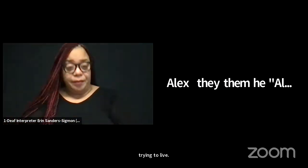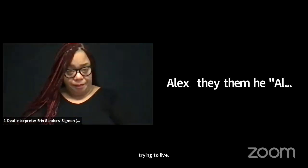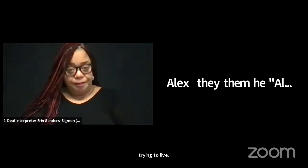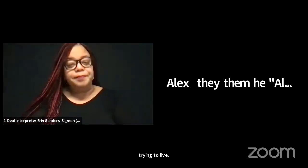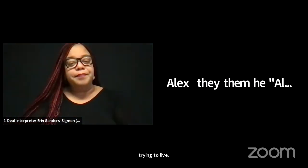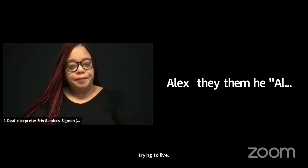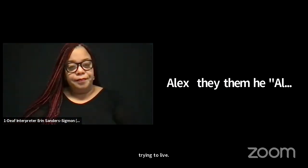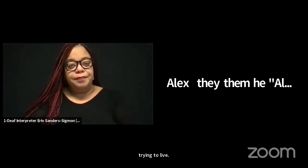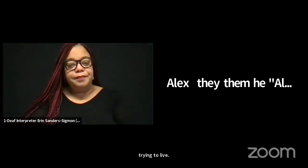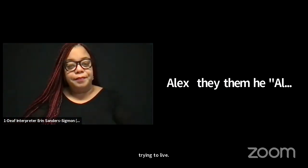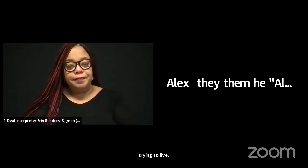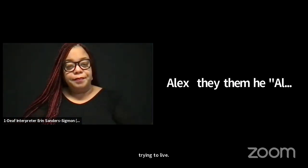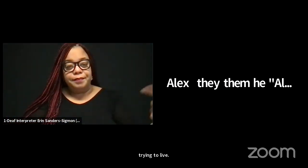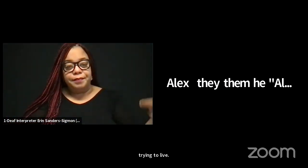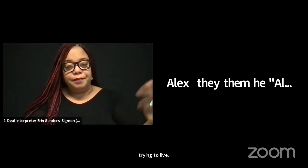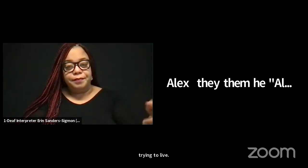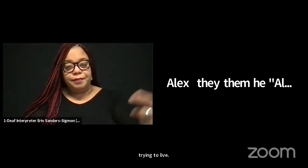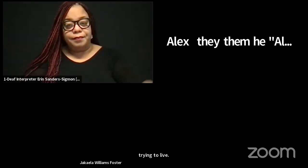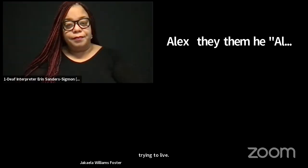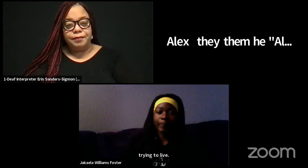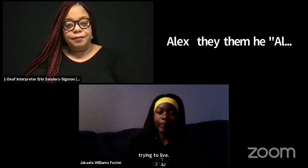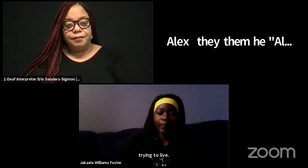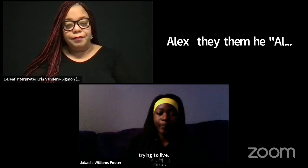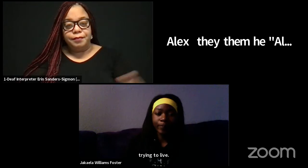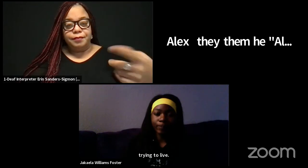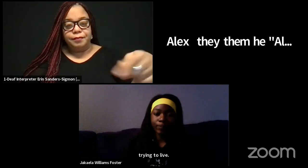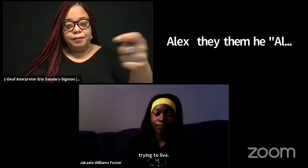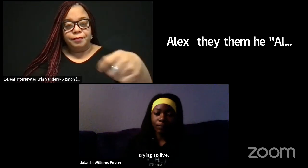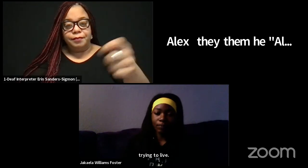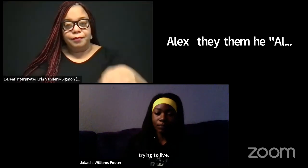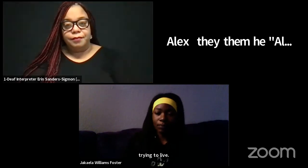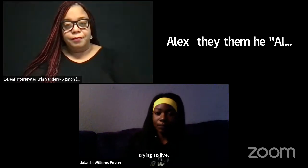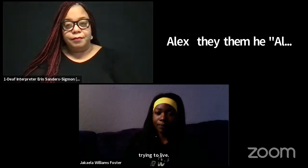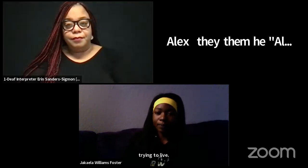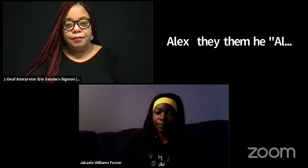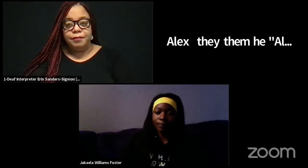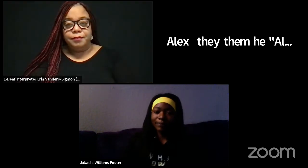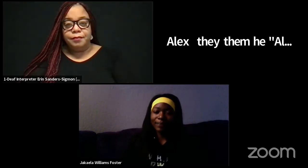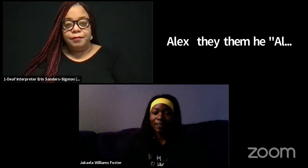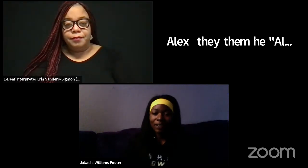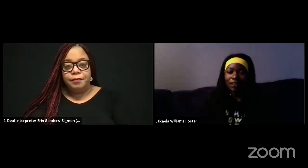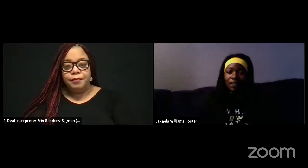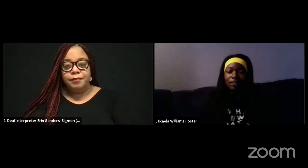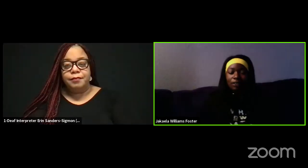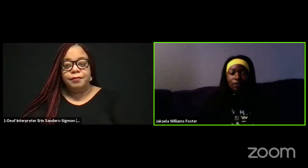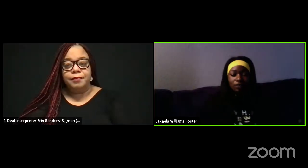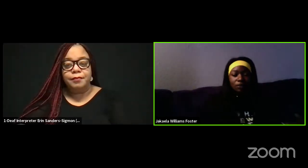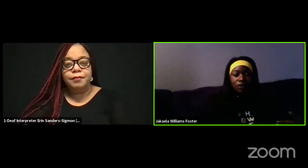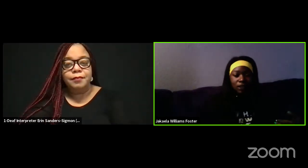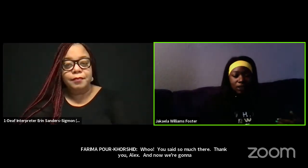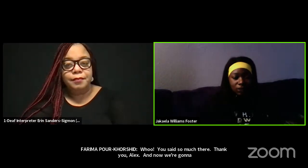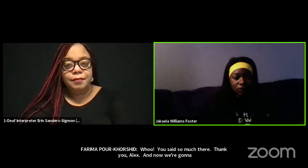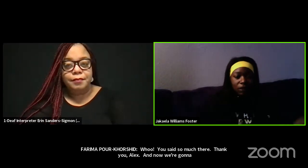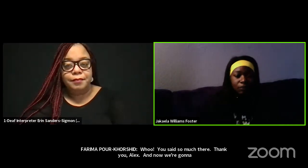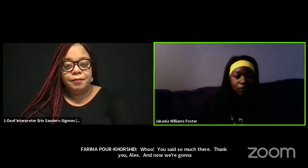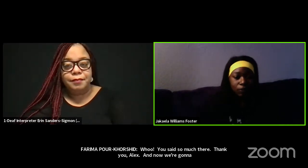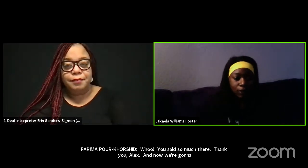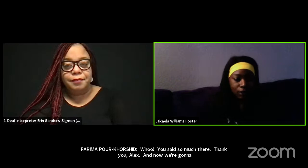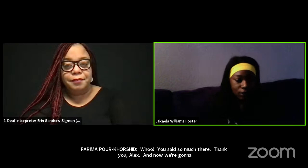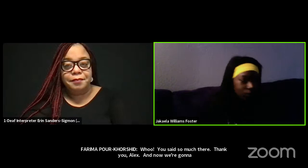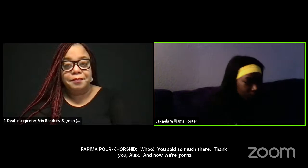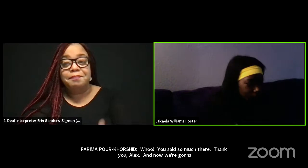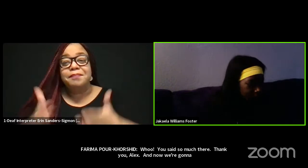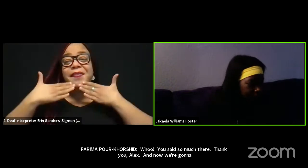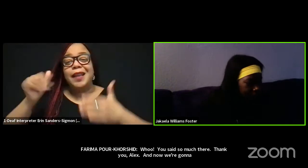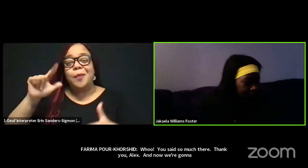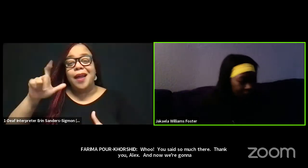Ooh, you said so much there. Thank you, Alex. And now we're going to move it on to Jakayla. Thank you. Just to give a quick